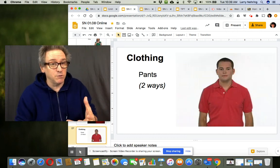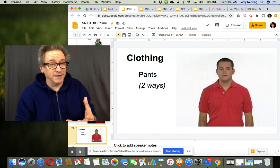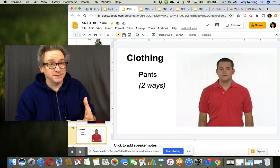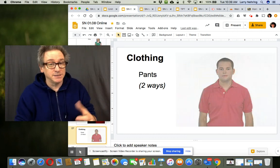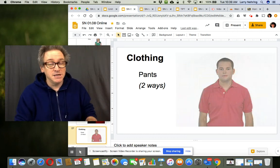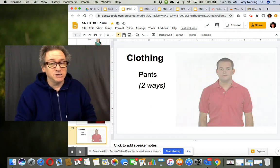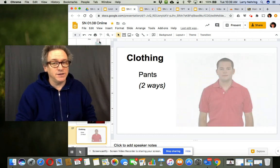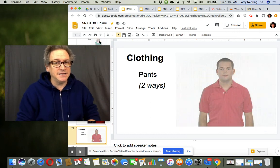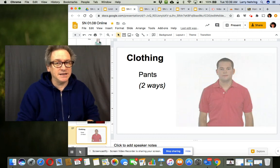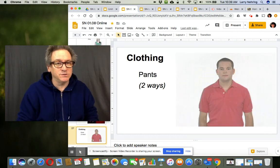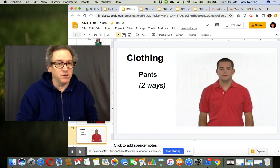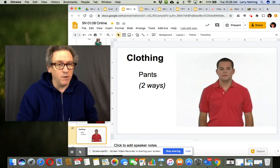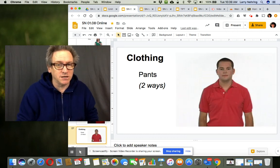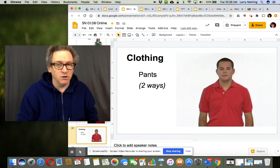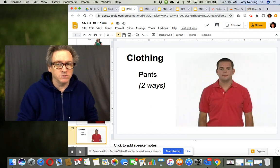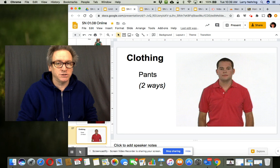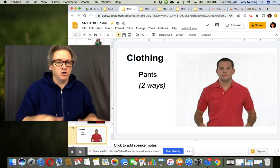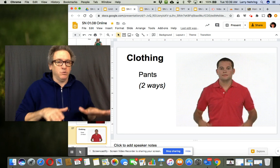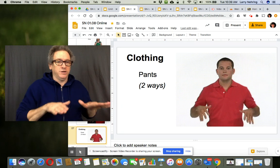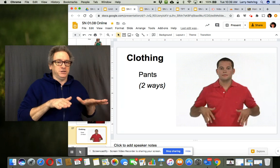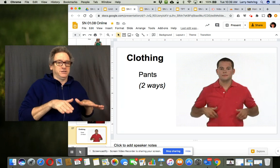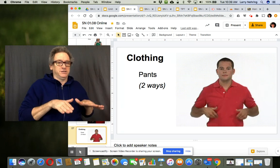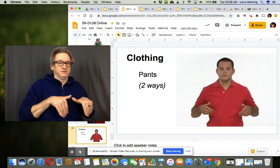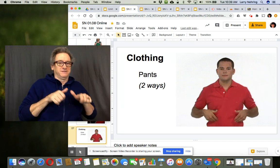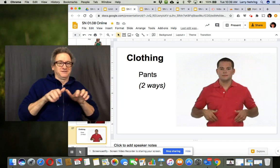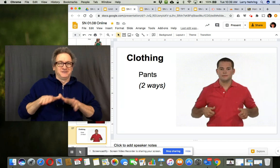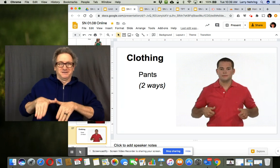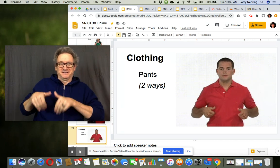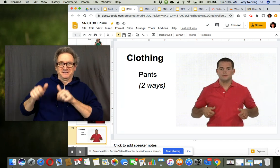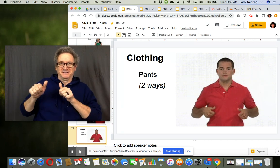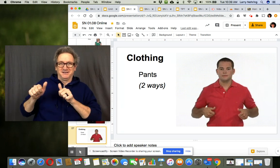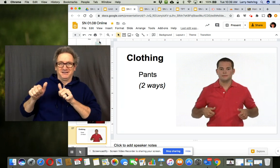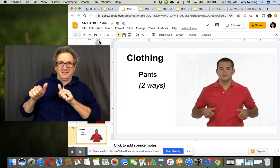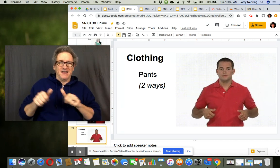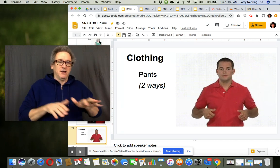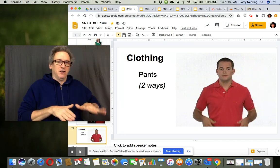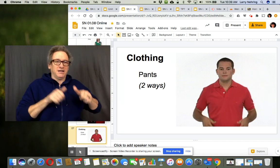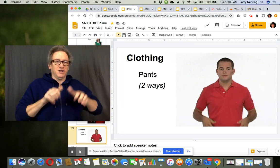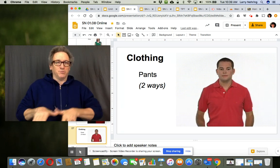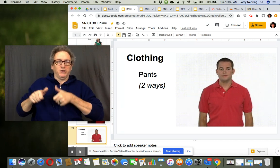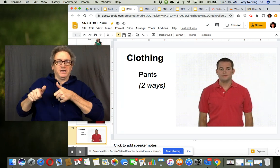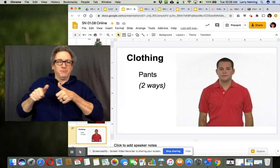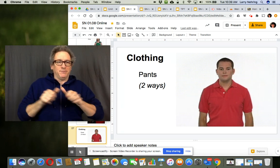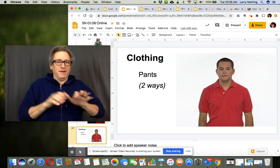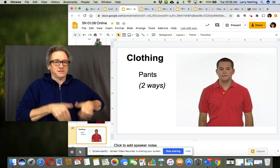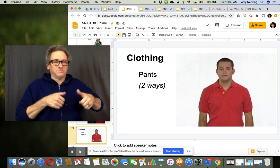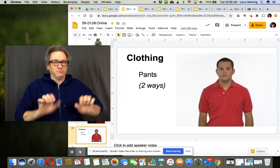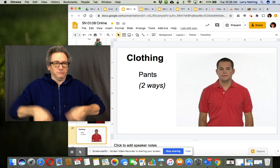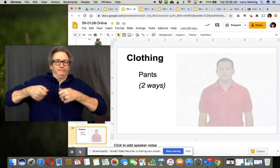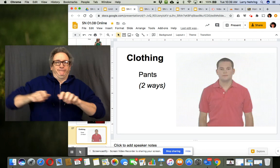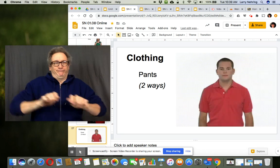Francisco based, so they tend to use the West Coast, which is like that, like you're pulling up your